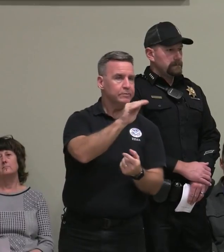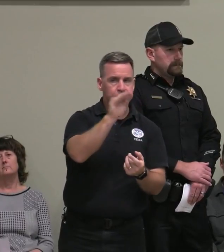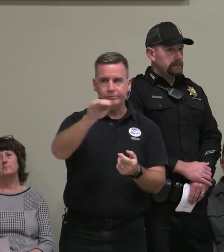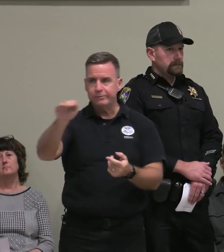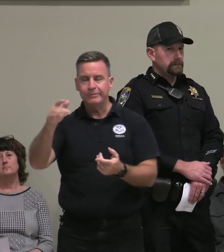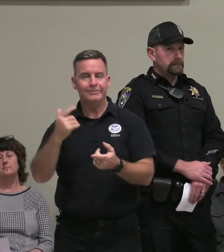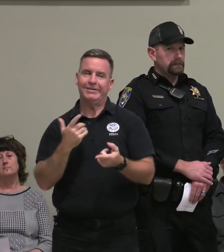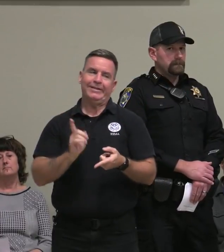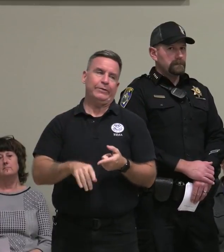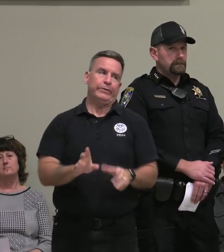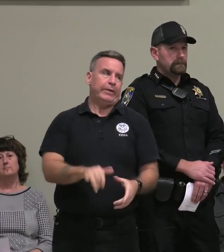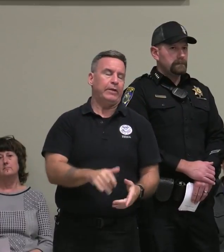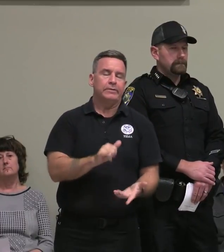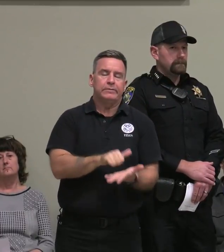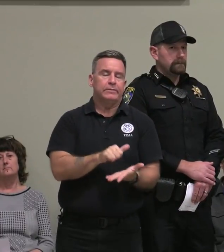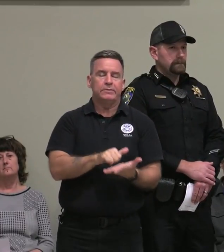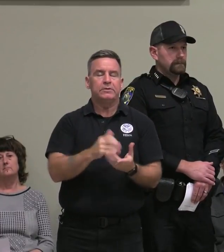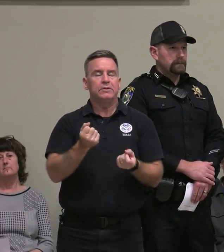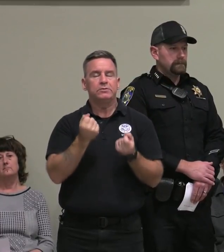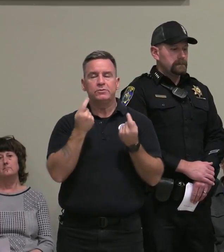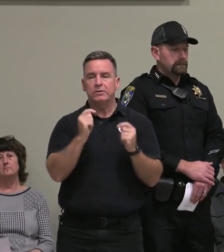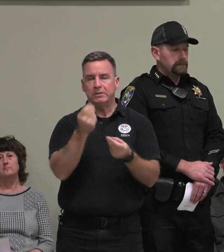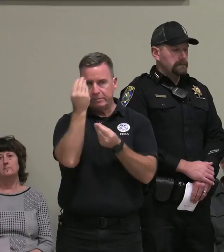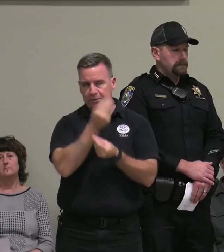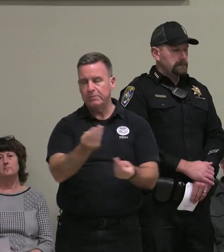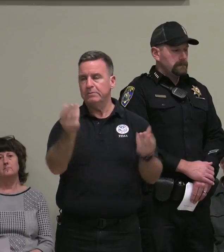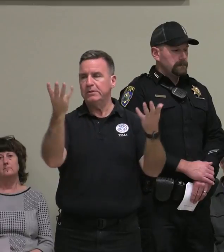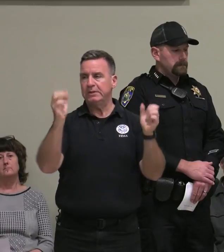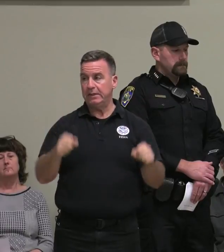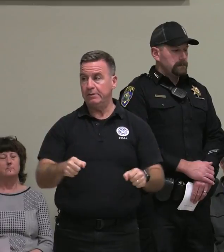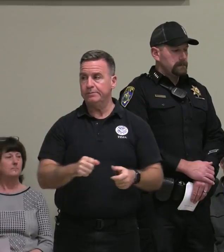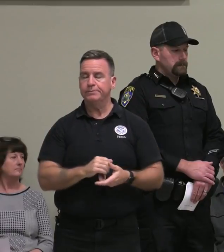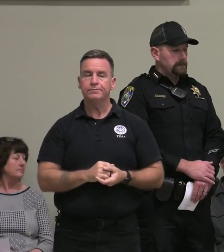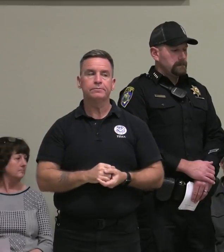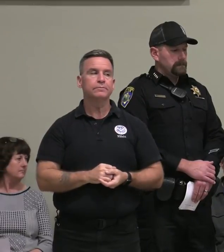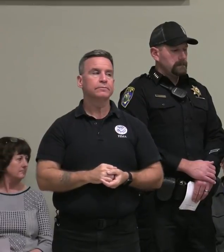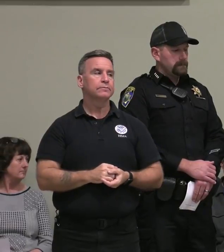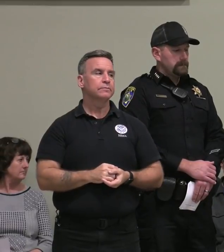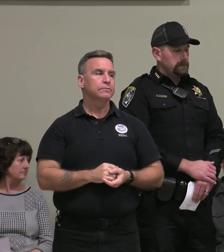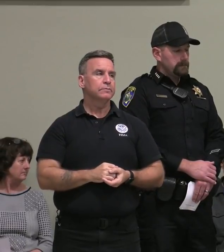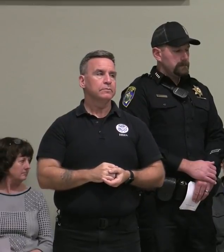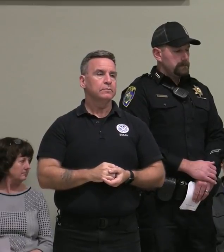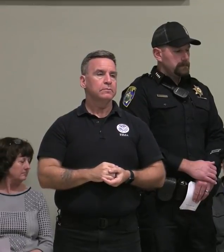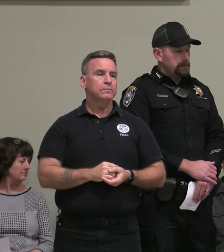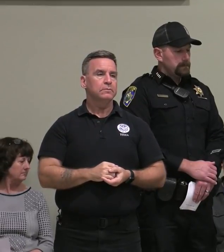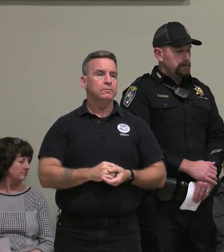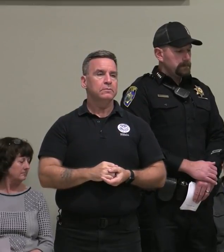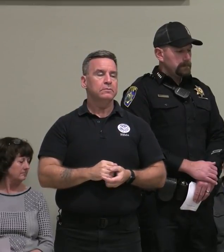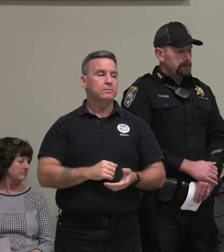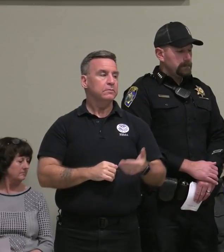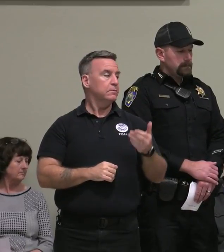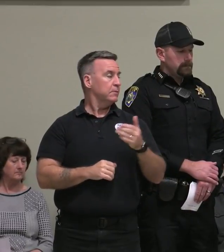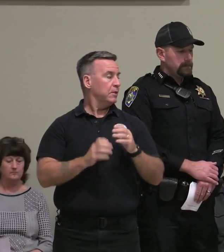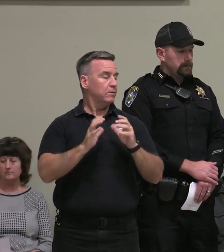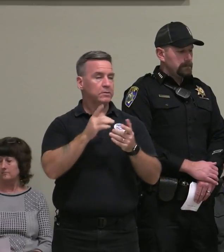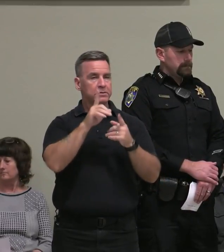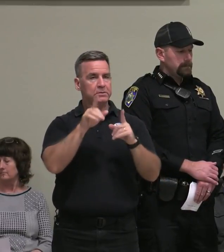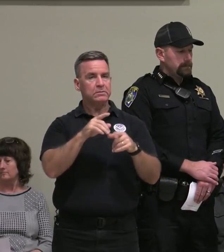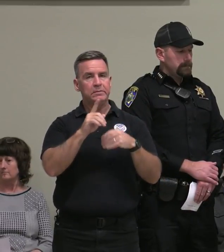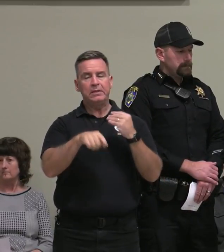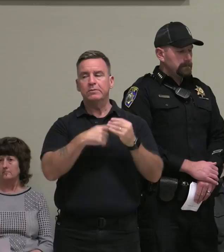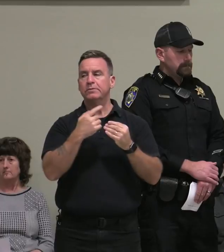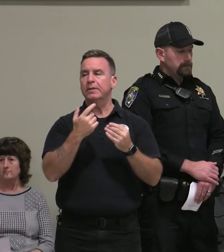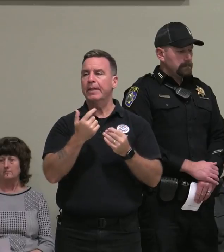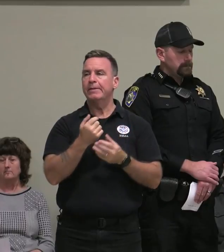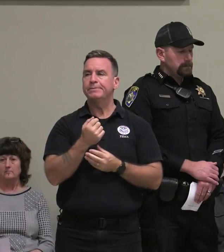we can't do that. So we're trying to do as much as we possibly can to get that word out. The next set of questions deals with,